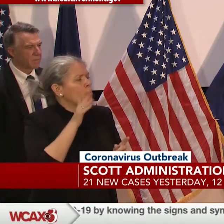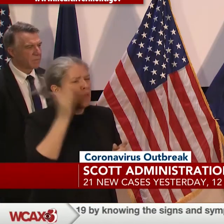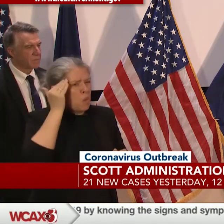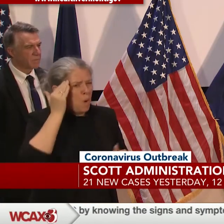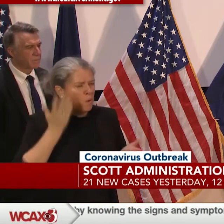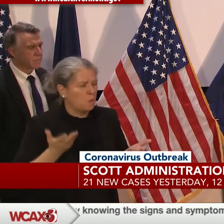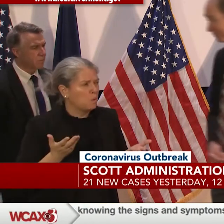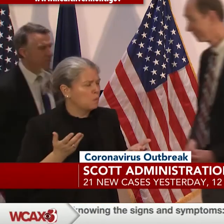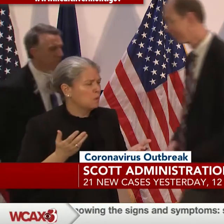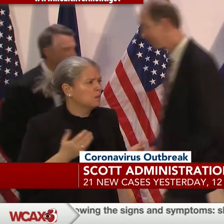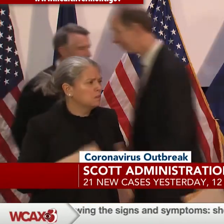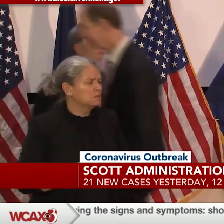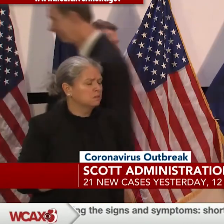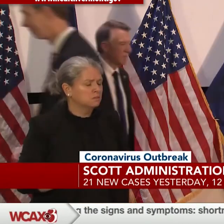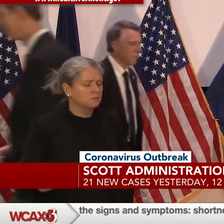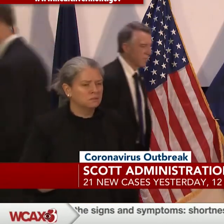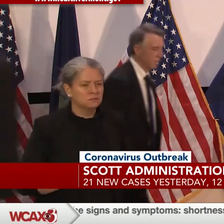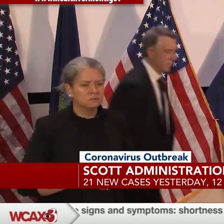there.